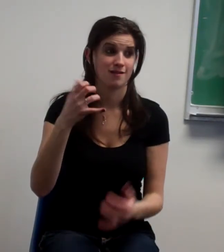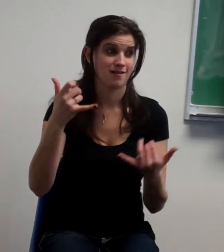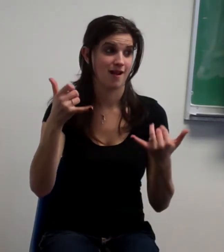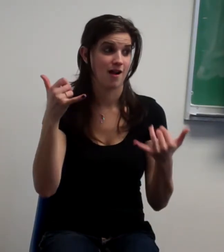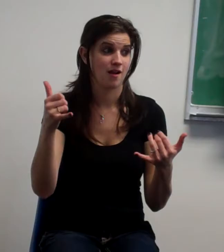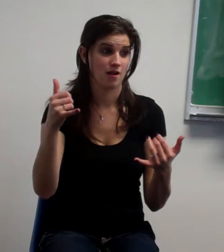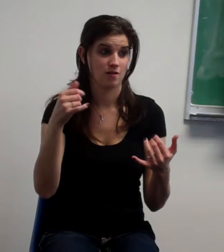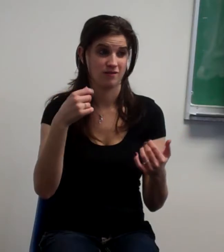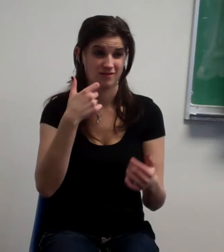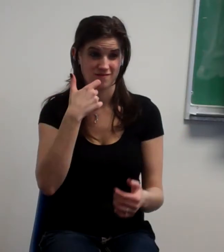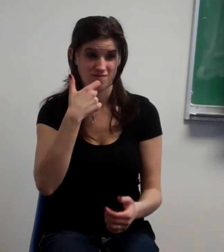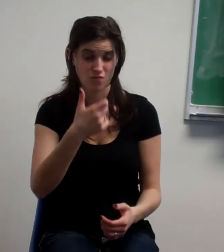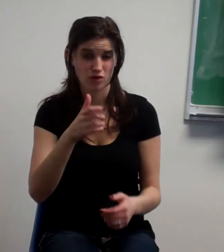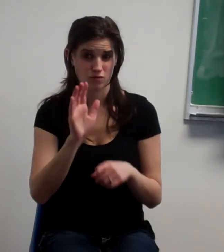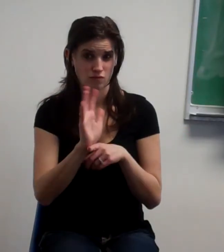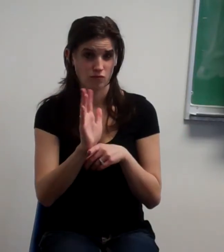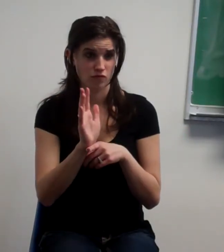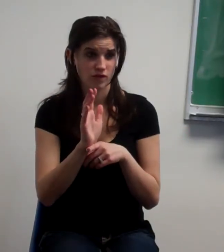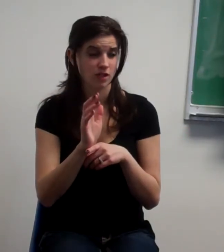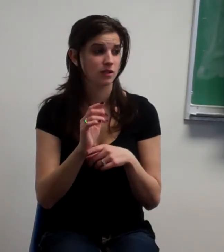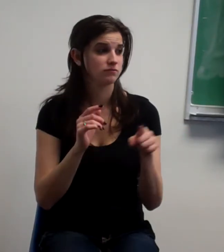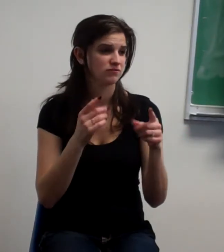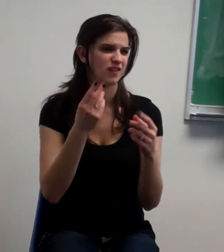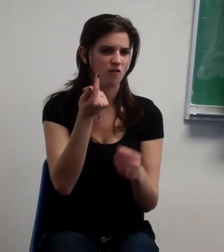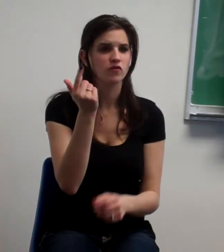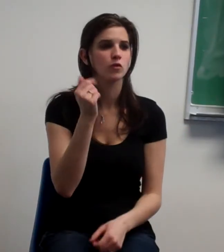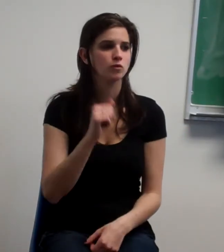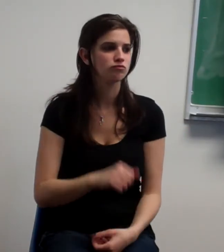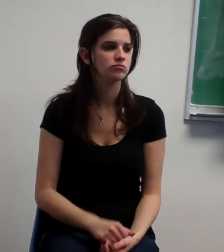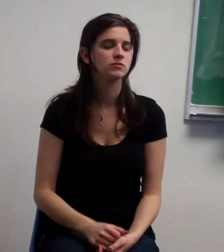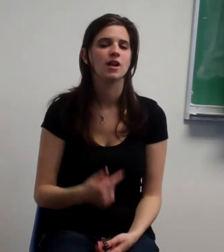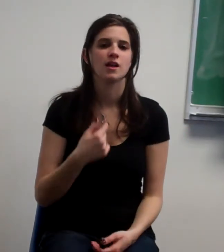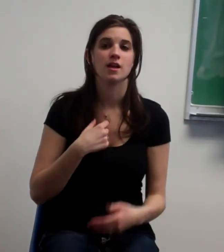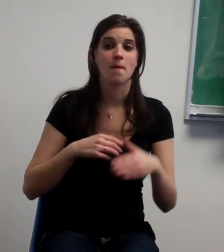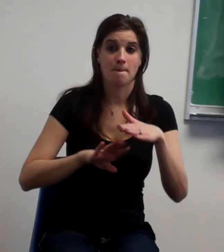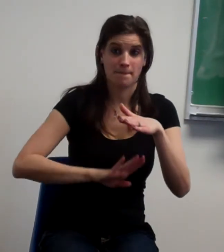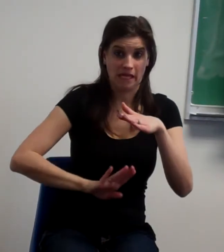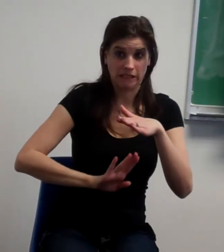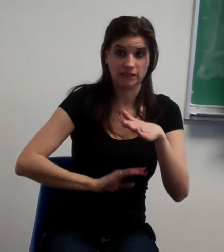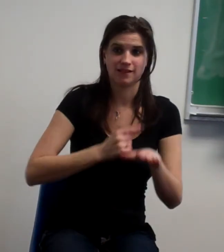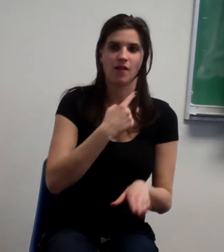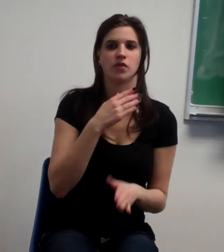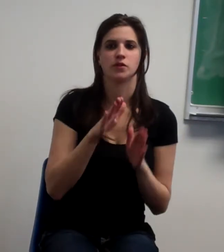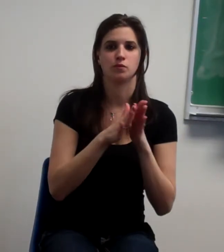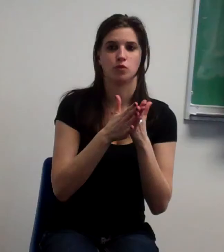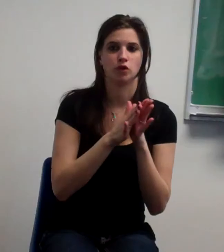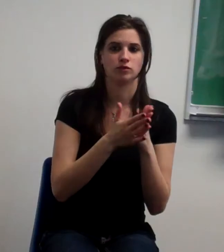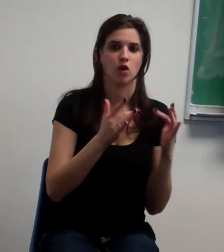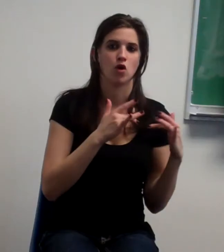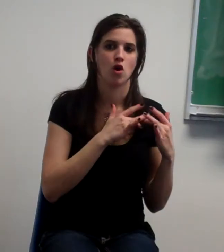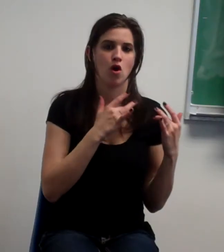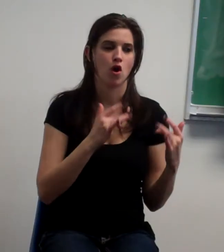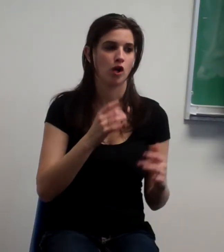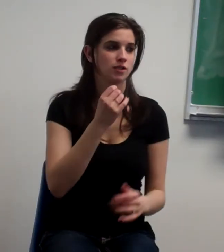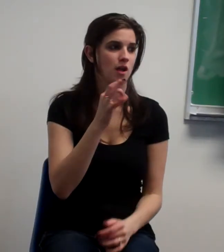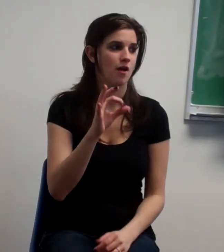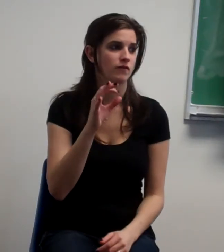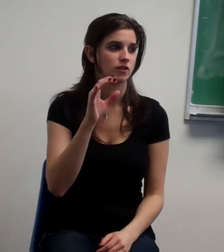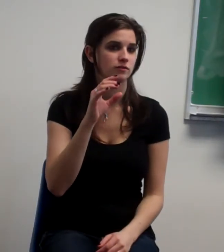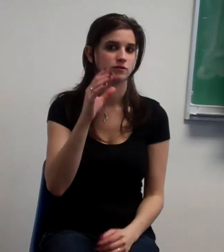couple people know it, right? It's based on this book. Okay. And the storyline, if you've ever seen it, you